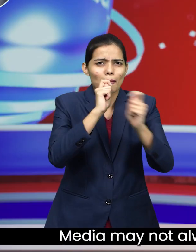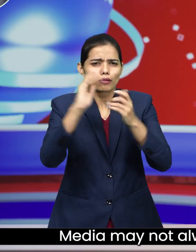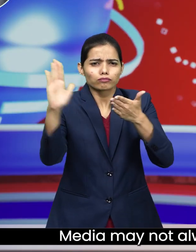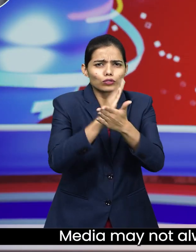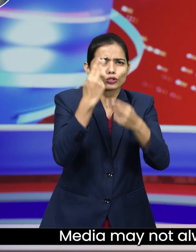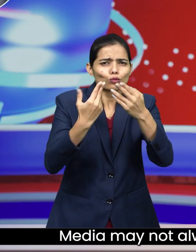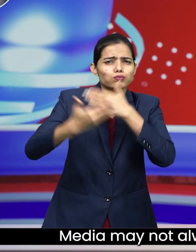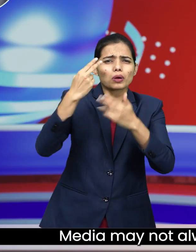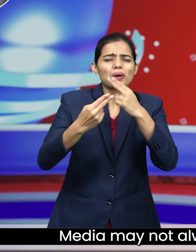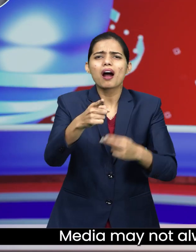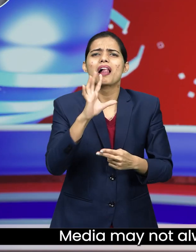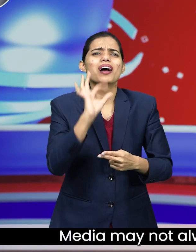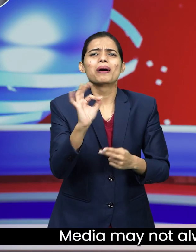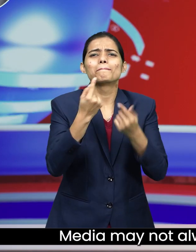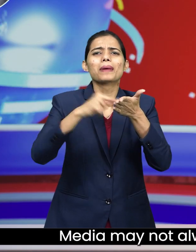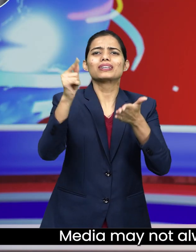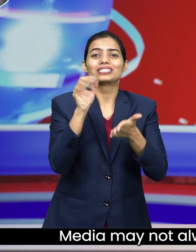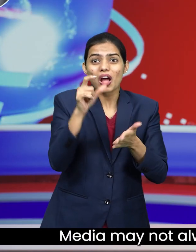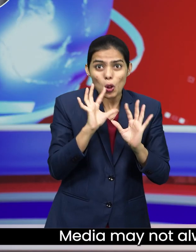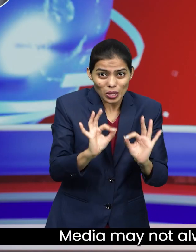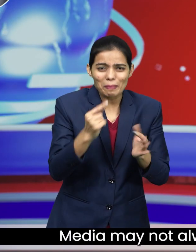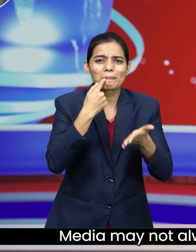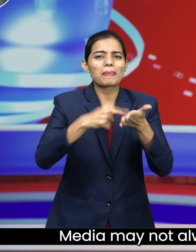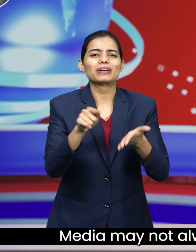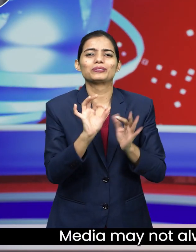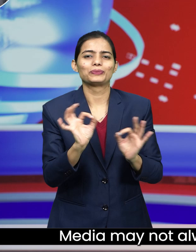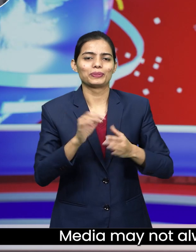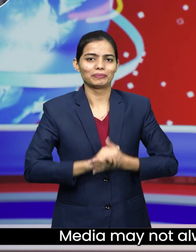Media may not always present the exact truth.